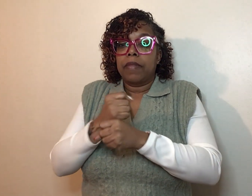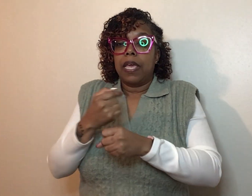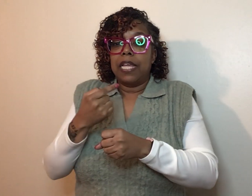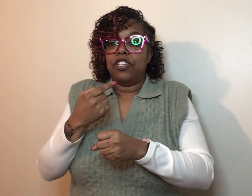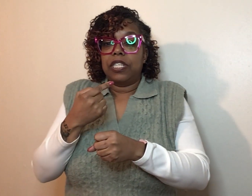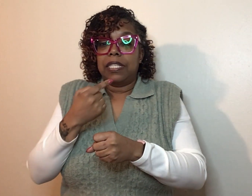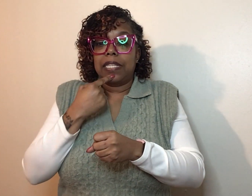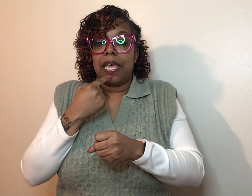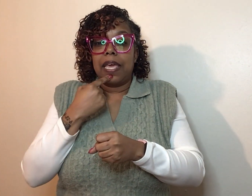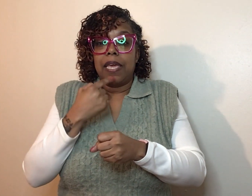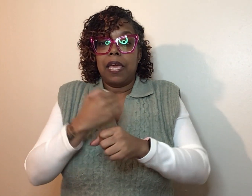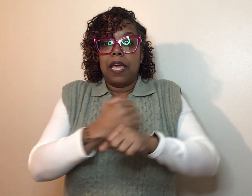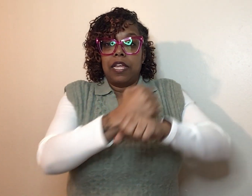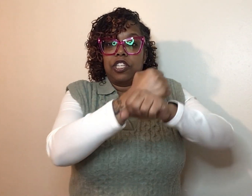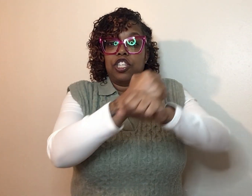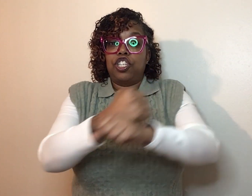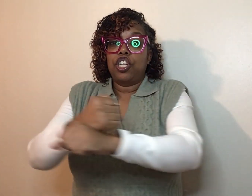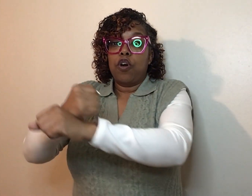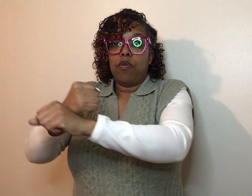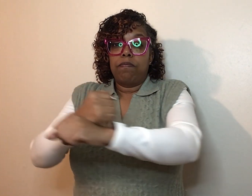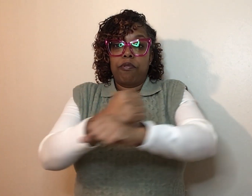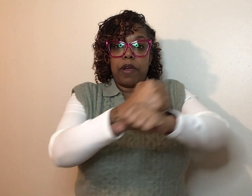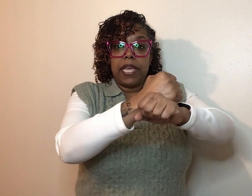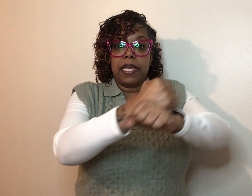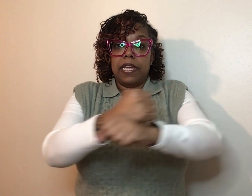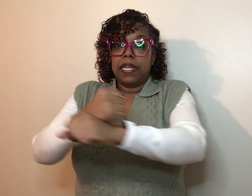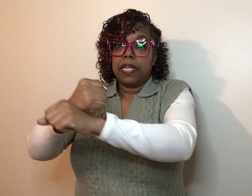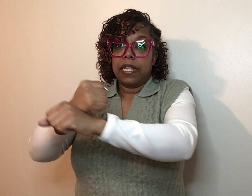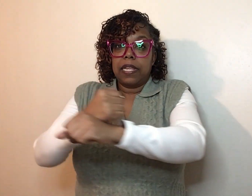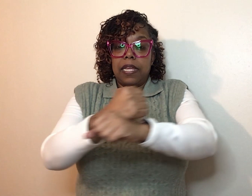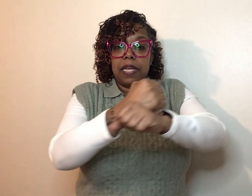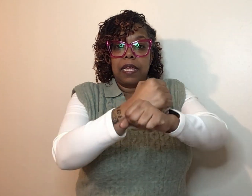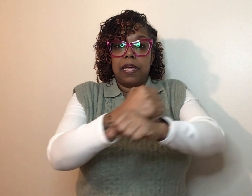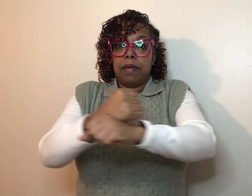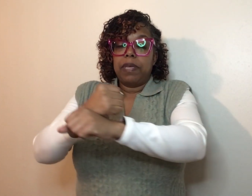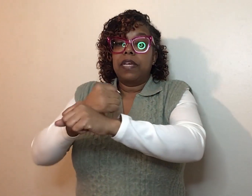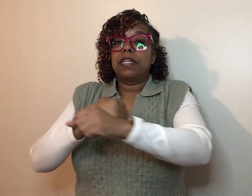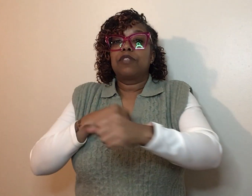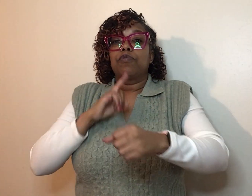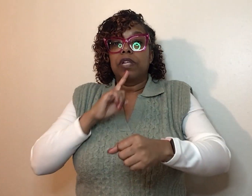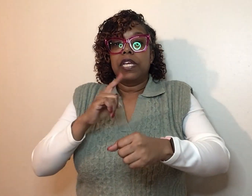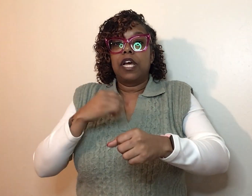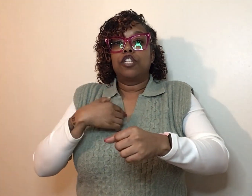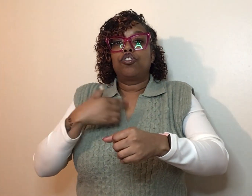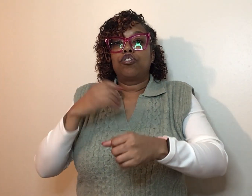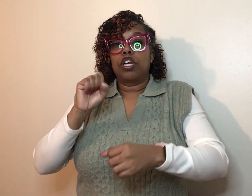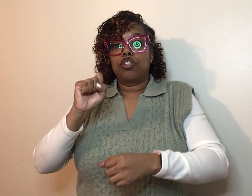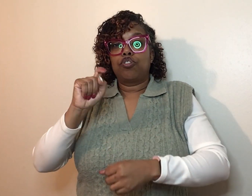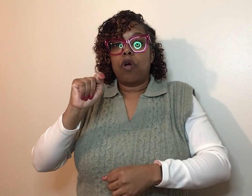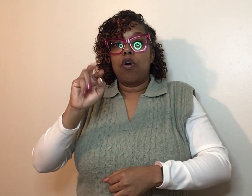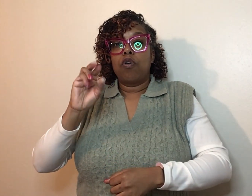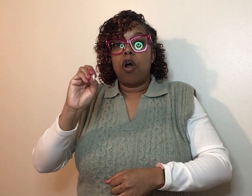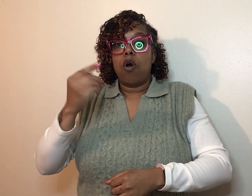and just say, just show, break, because really a